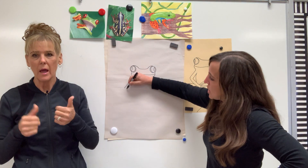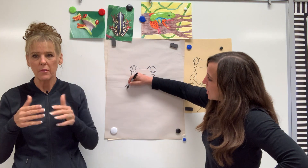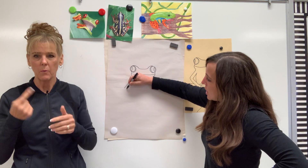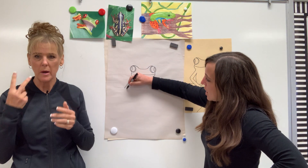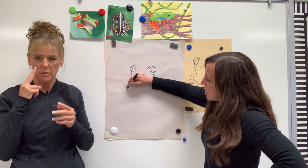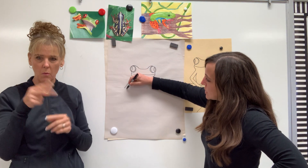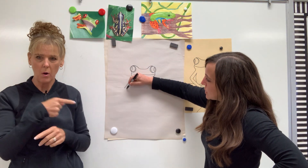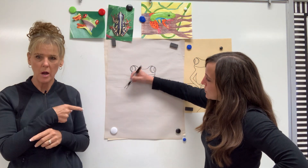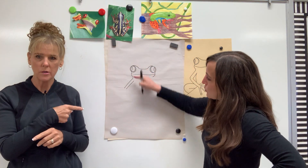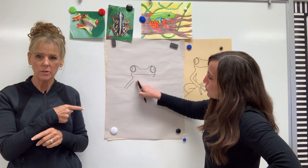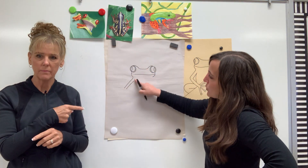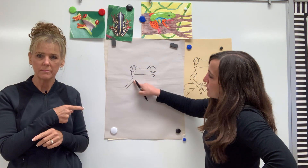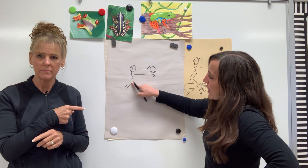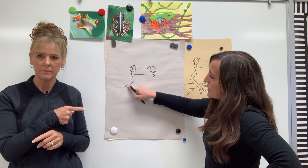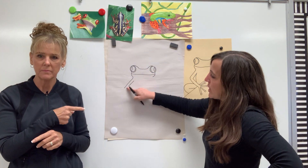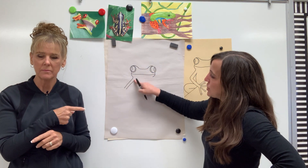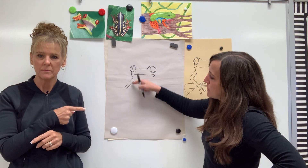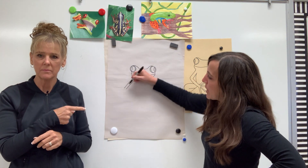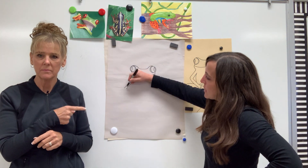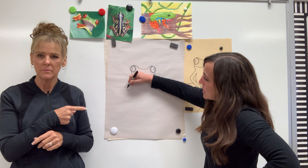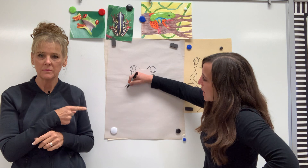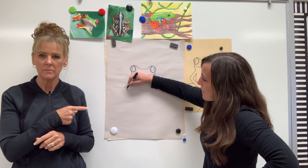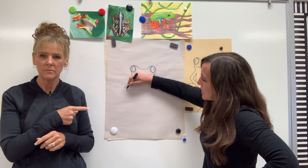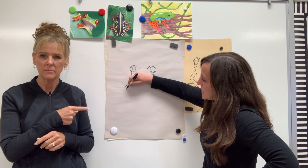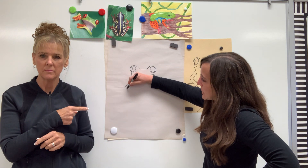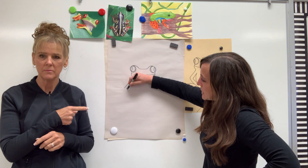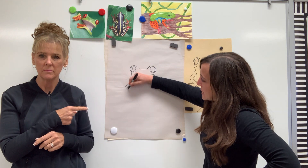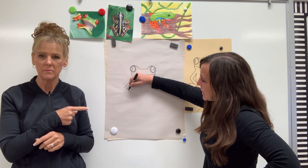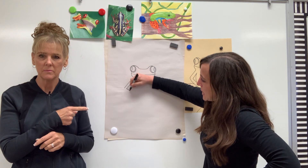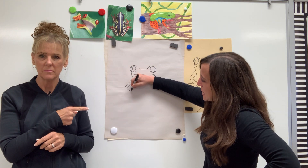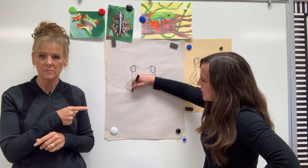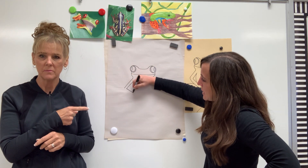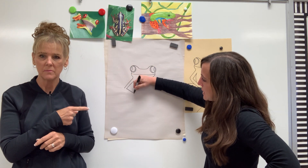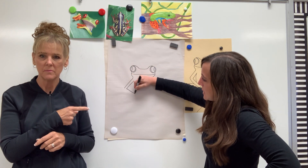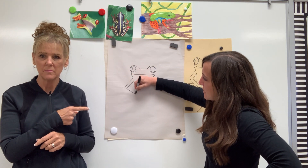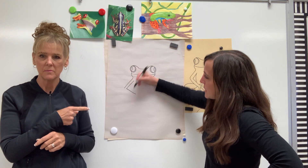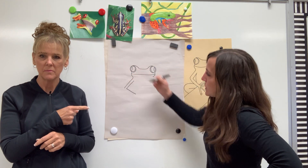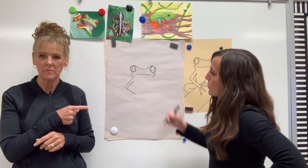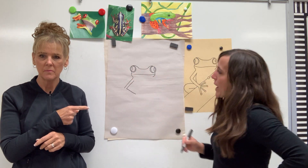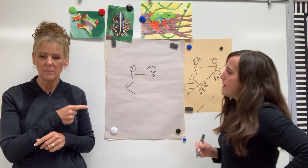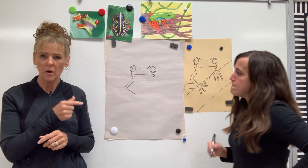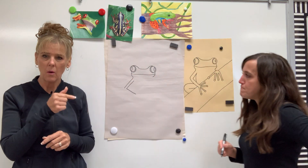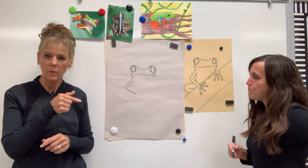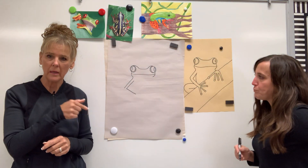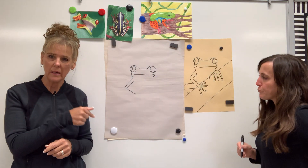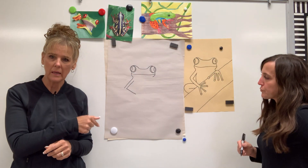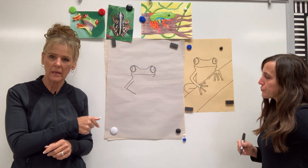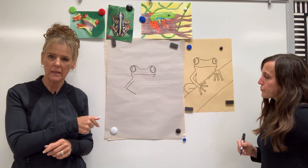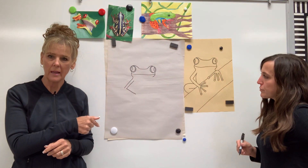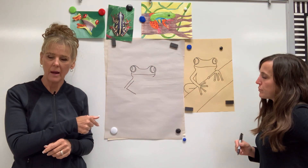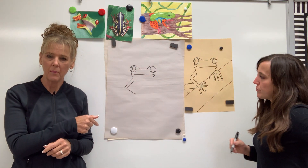watch. The line that I just made, I'm gonna slant it in this way.